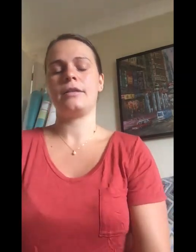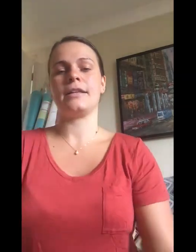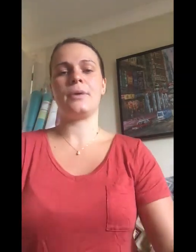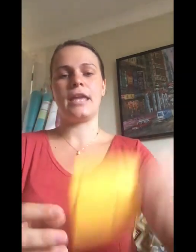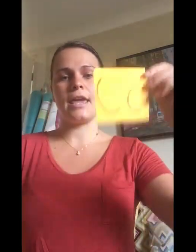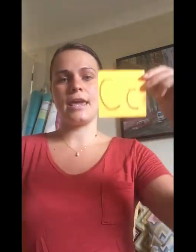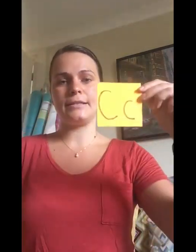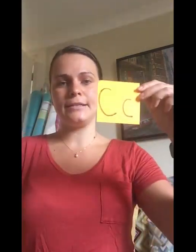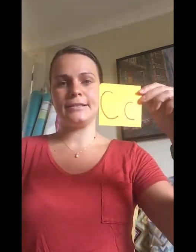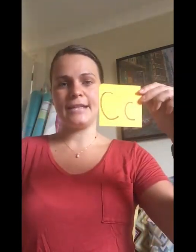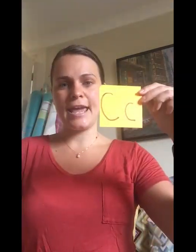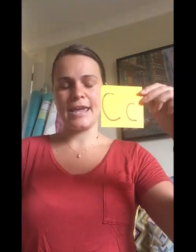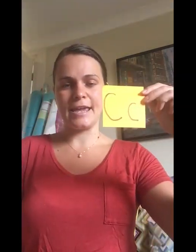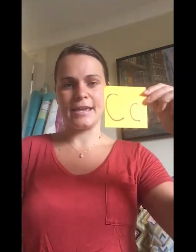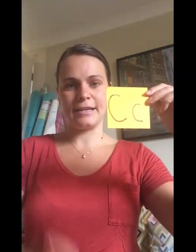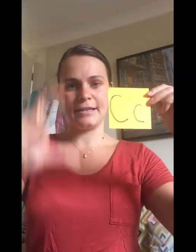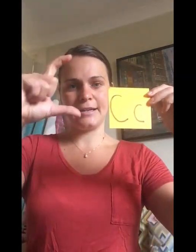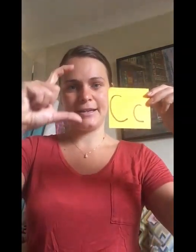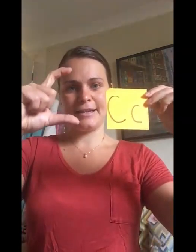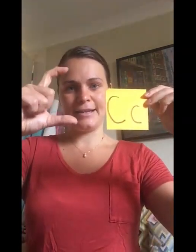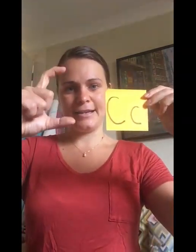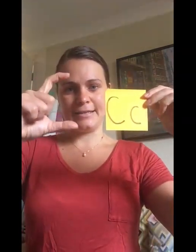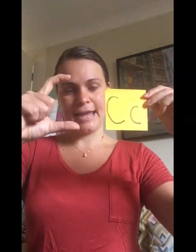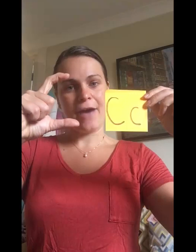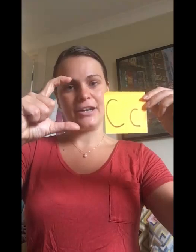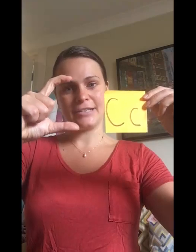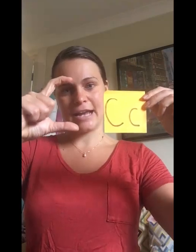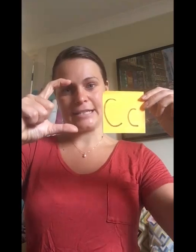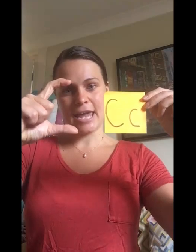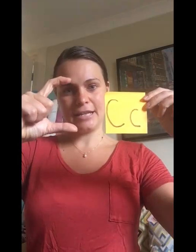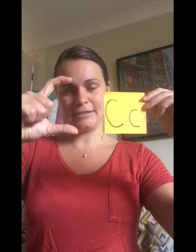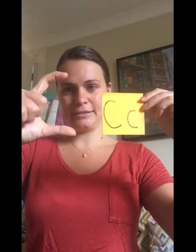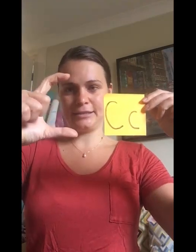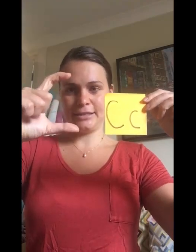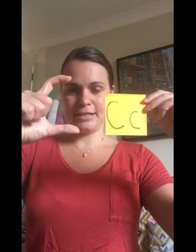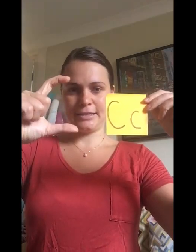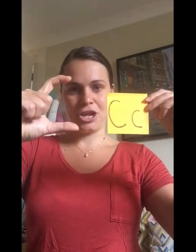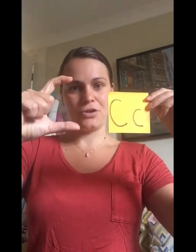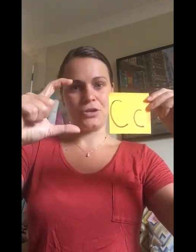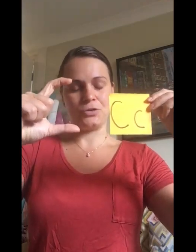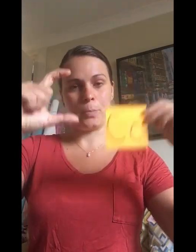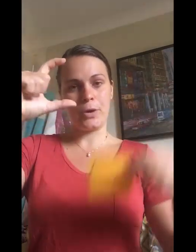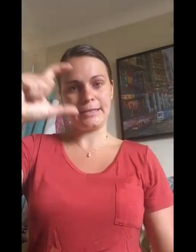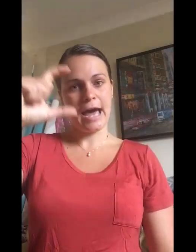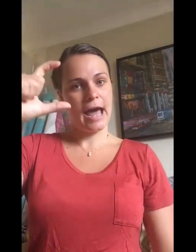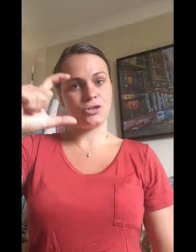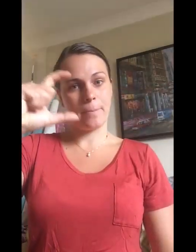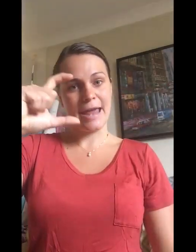Next one is C. See how it looks like a C? So you use your pointer hand, your main